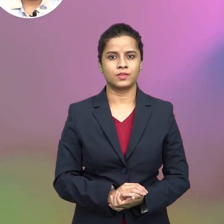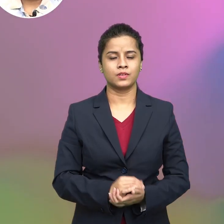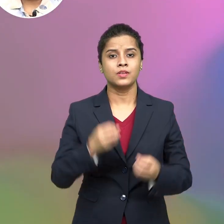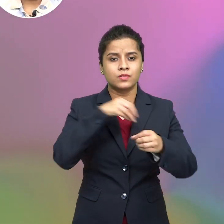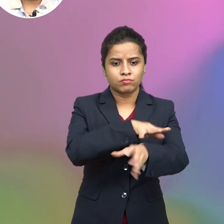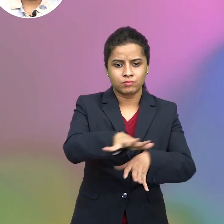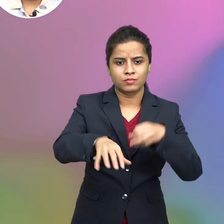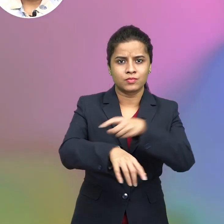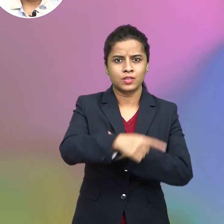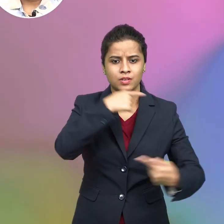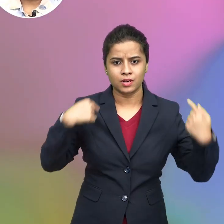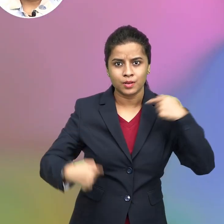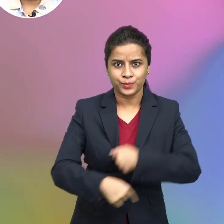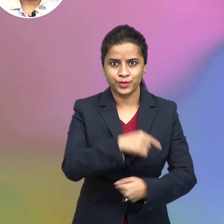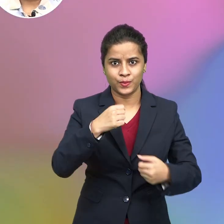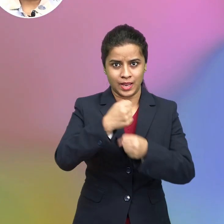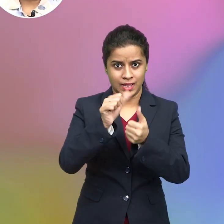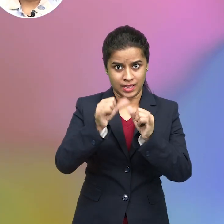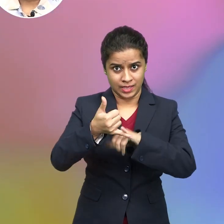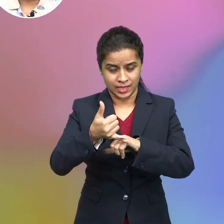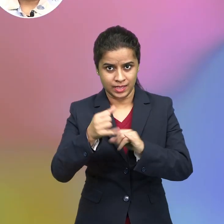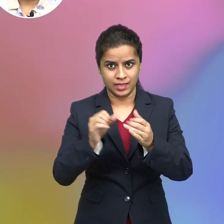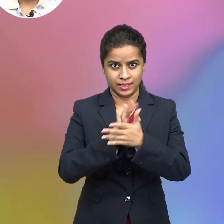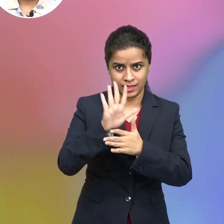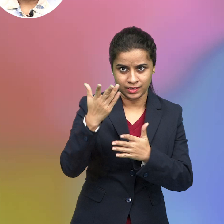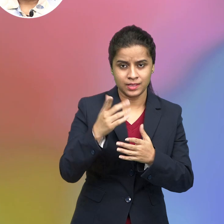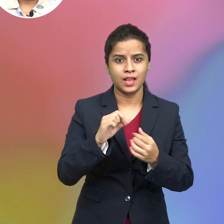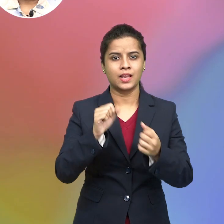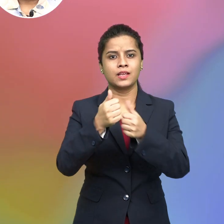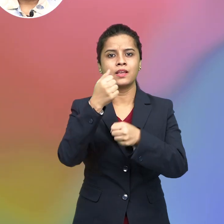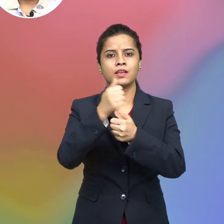transportation of gases and gaseous exchange.